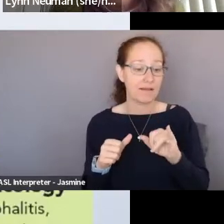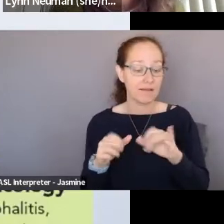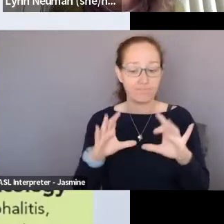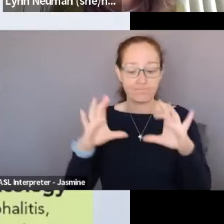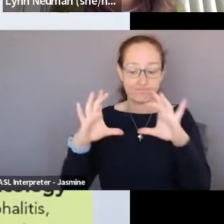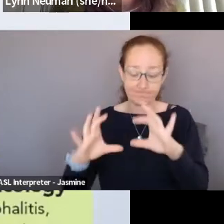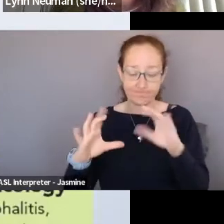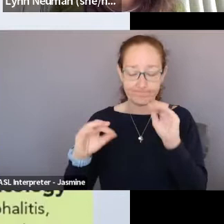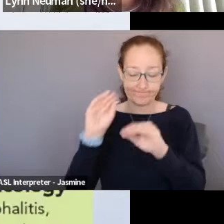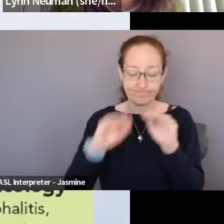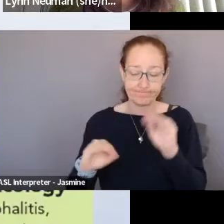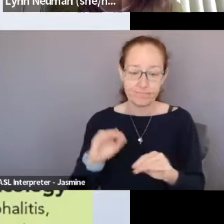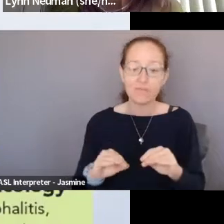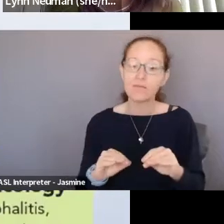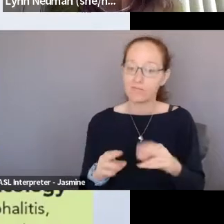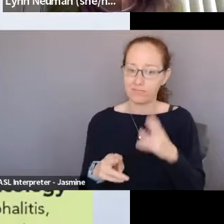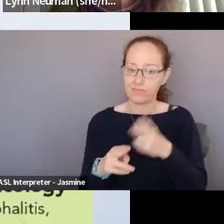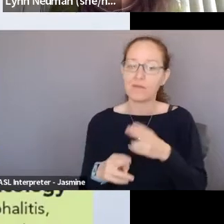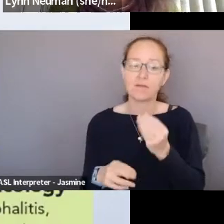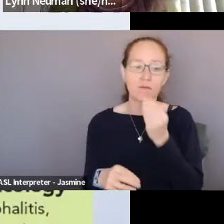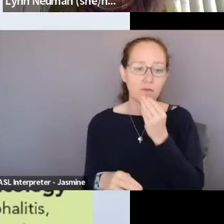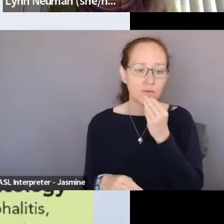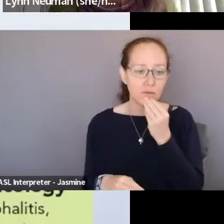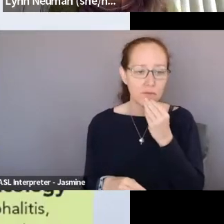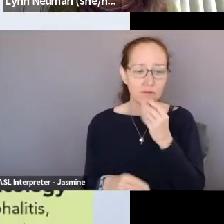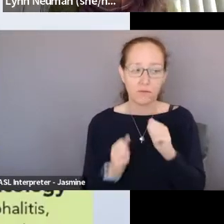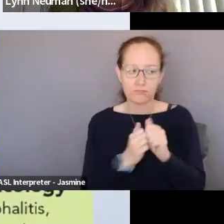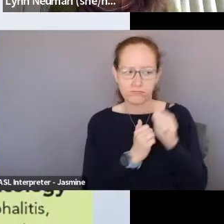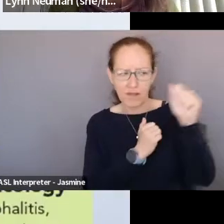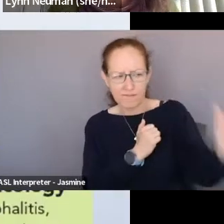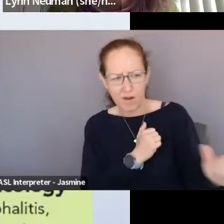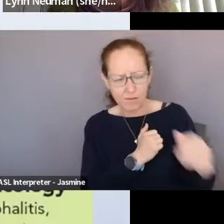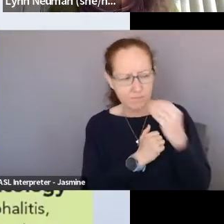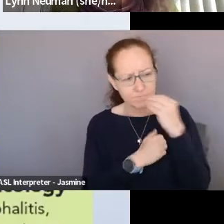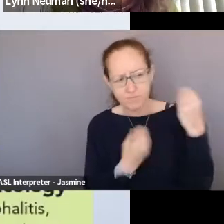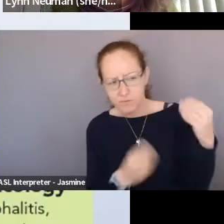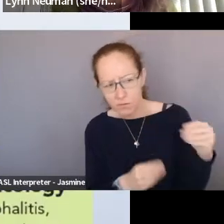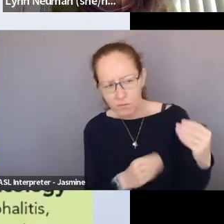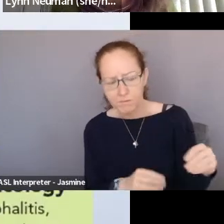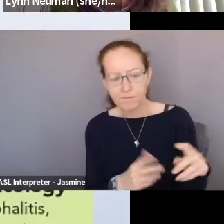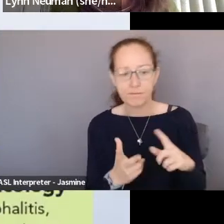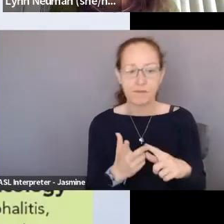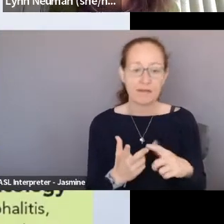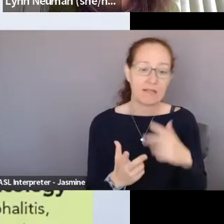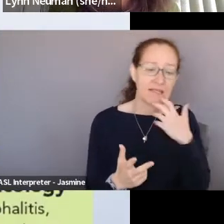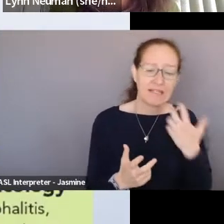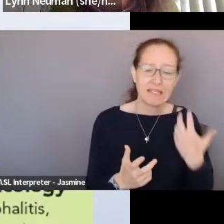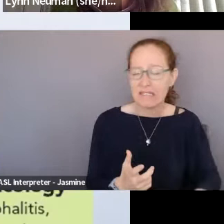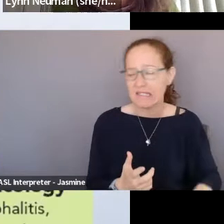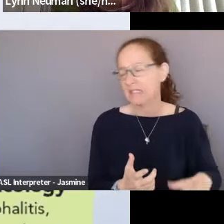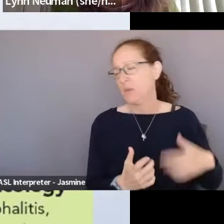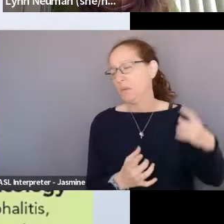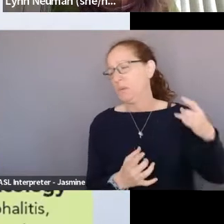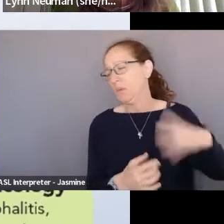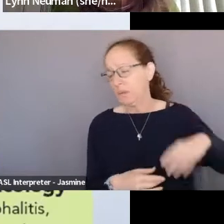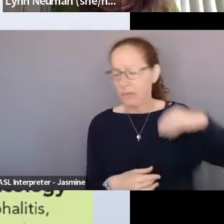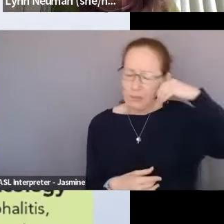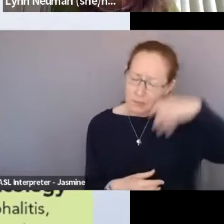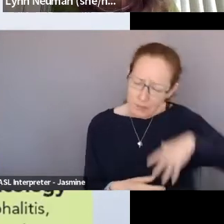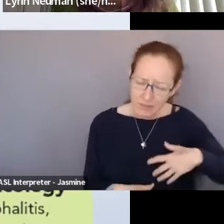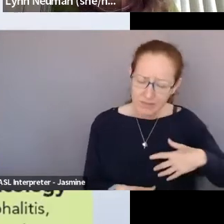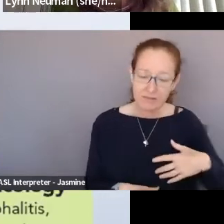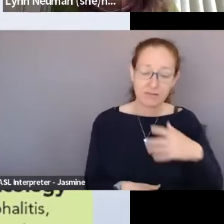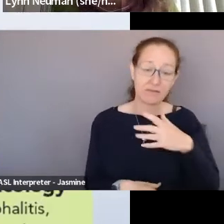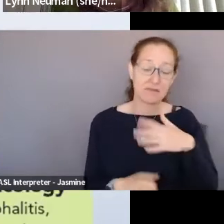Where you live in relation to a grocery store. Extreme heat. Are there trees in your neighborhood or a park